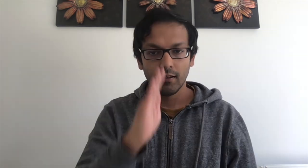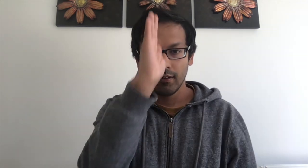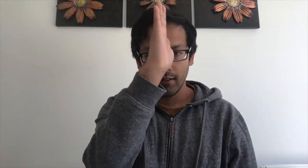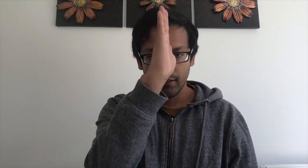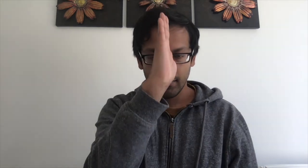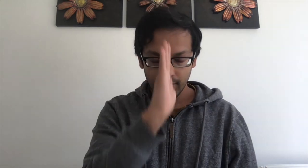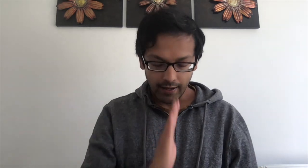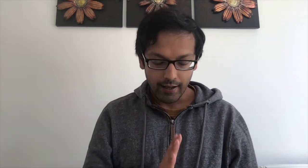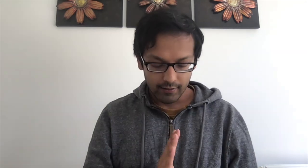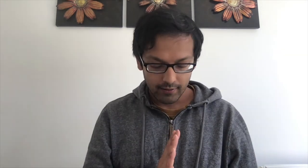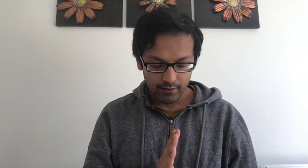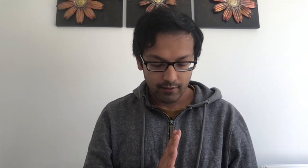Sad.